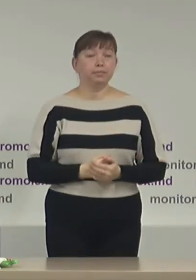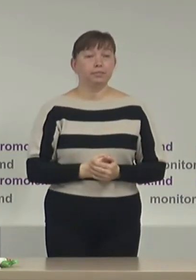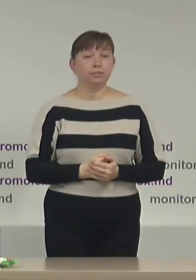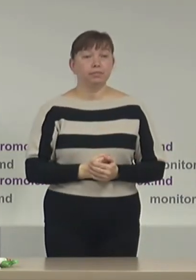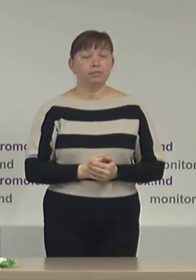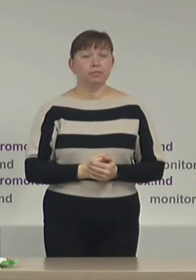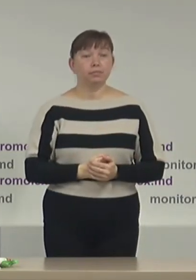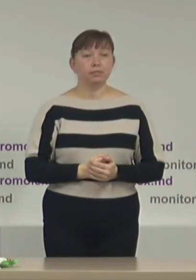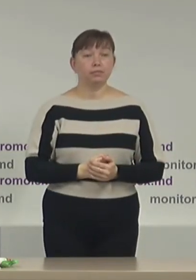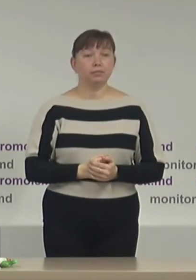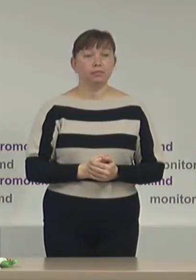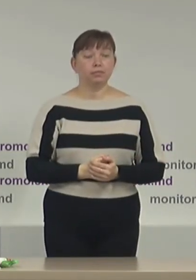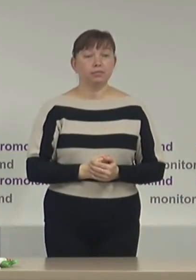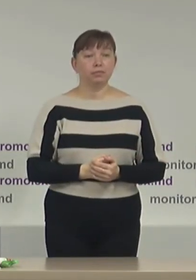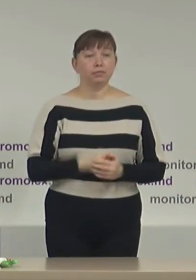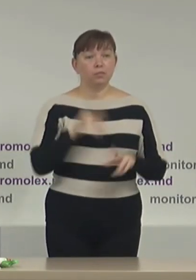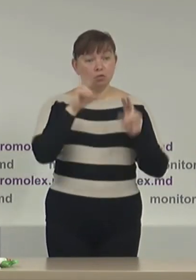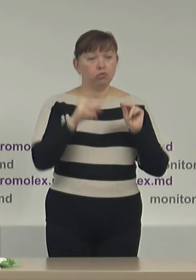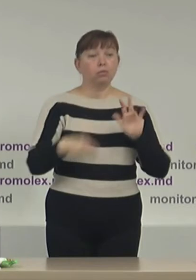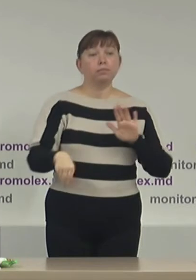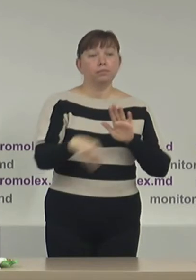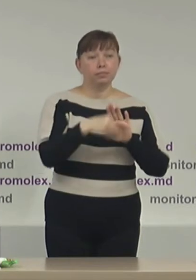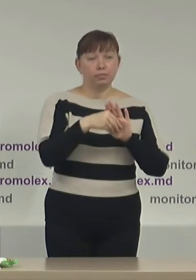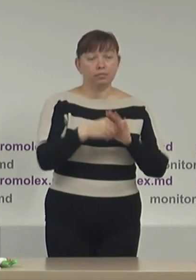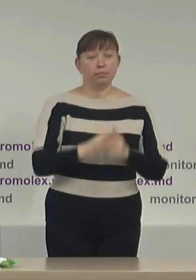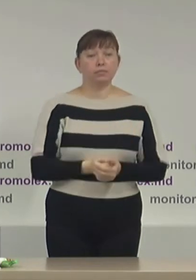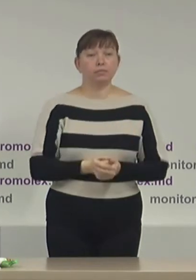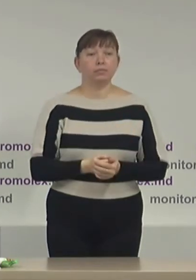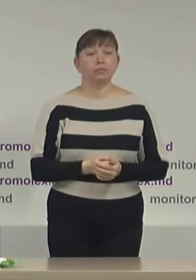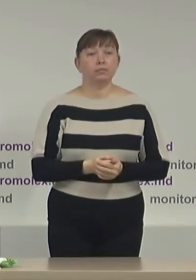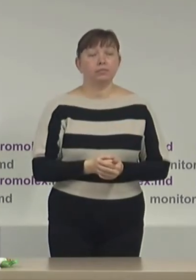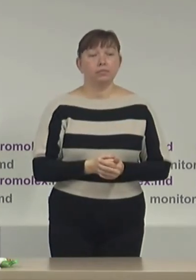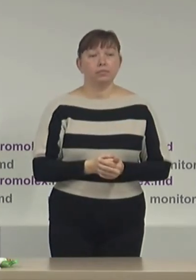date, this decision was approved already.